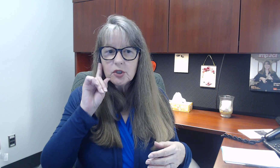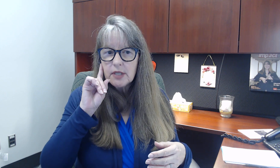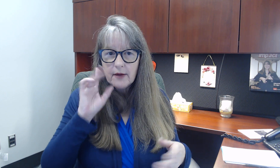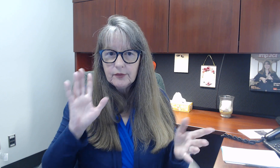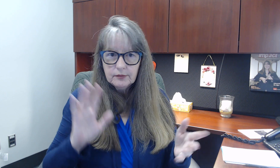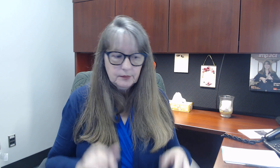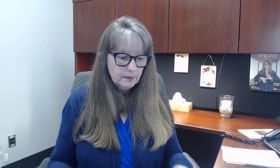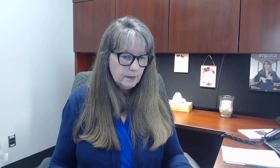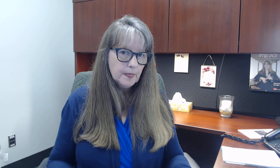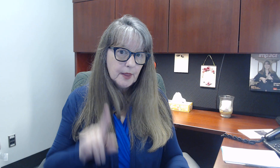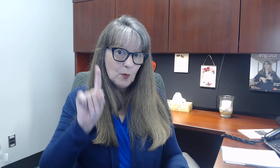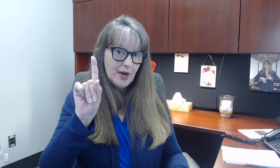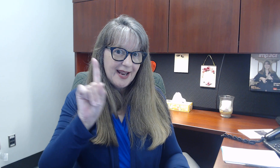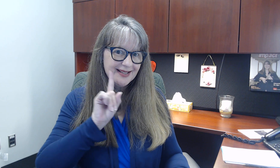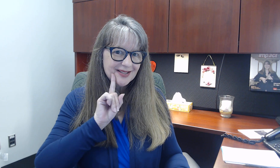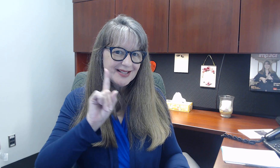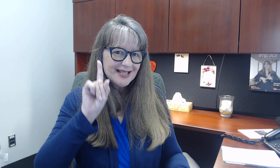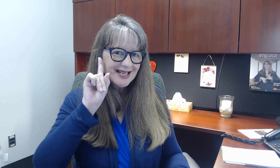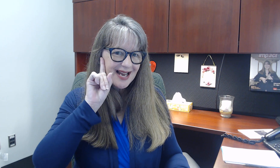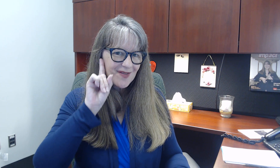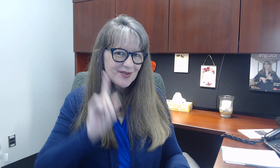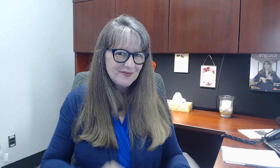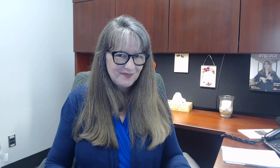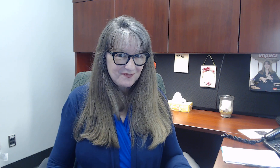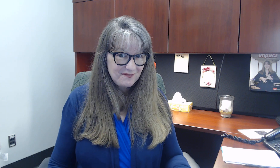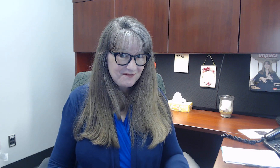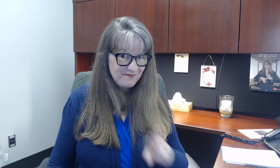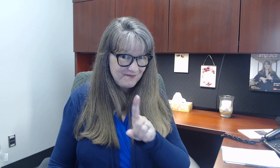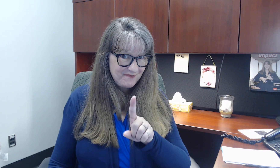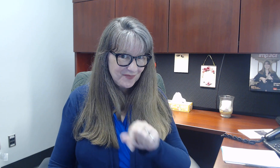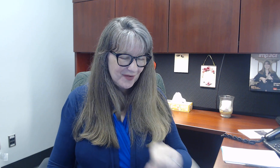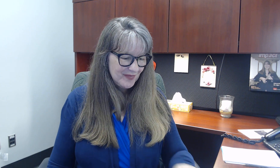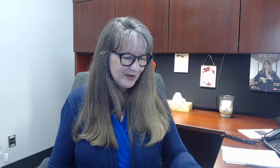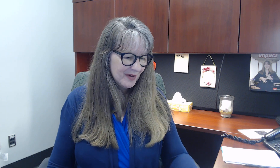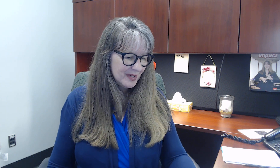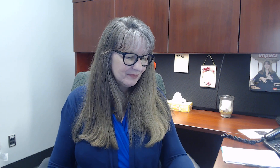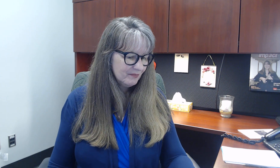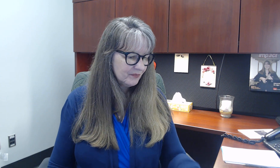deaf. One hand, deaf. One finger, I mean. Okay.